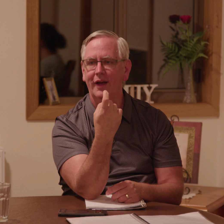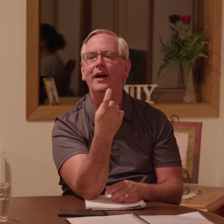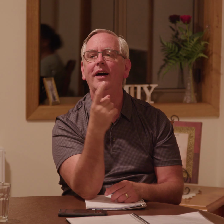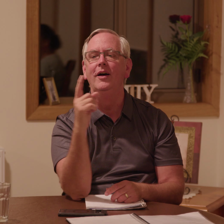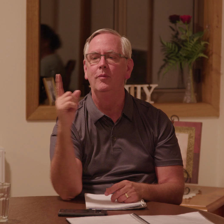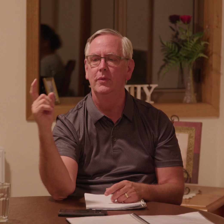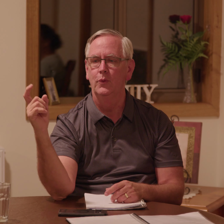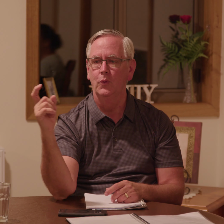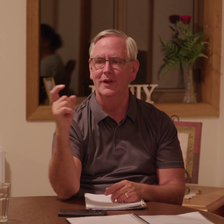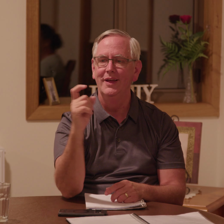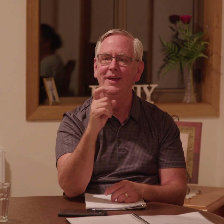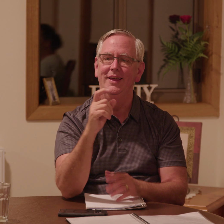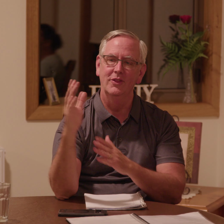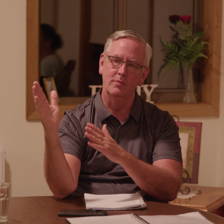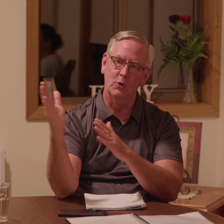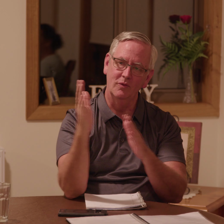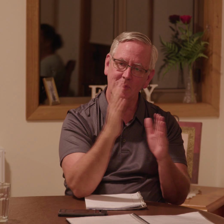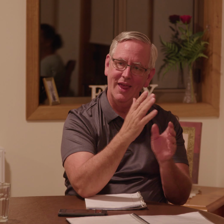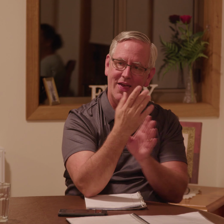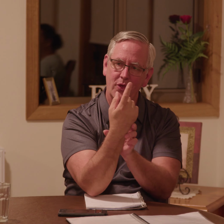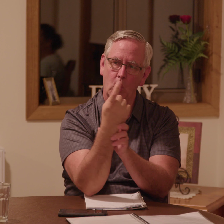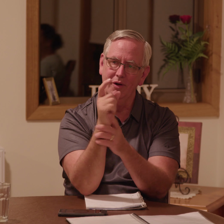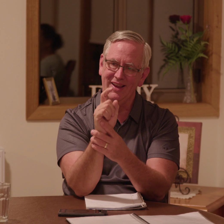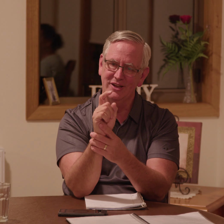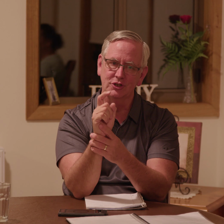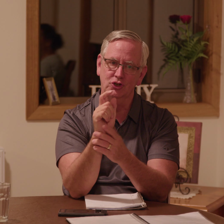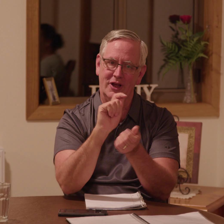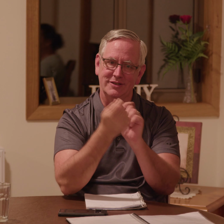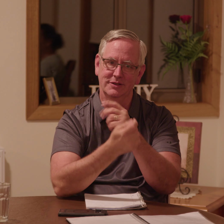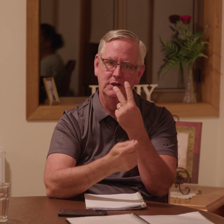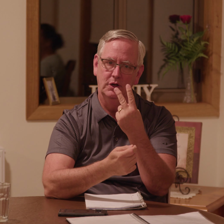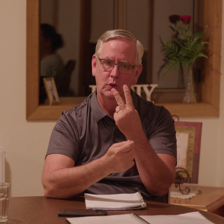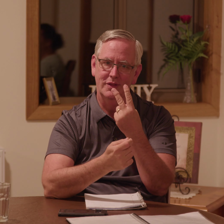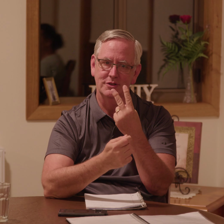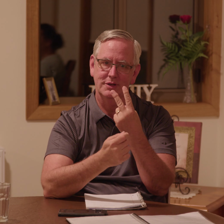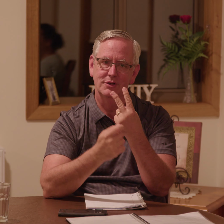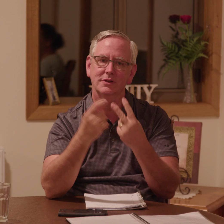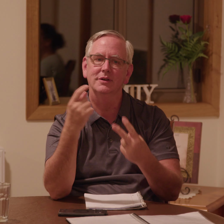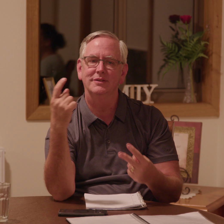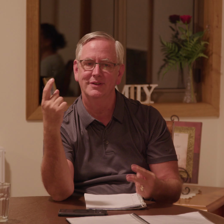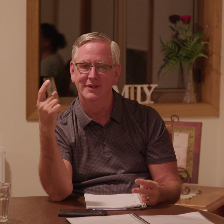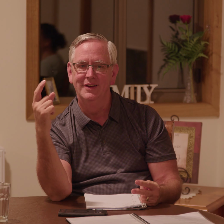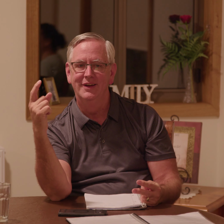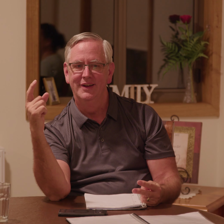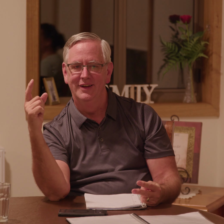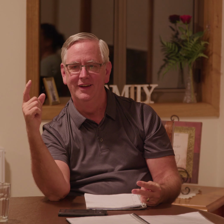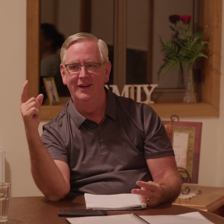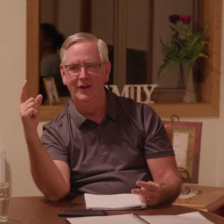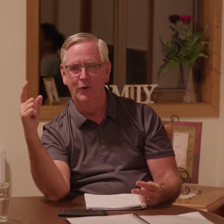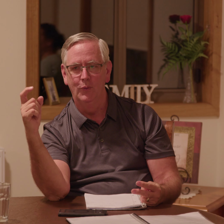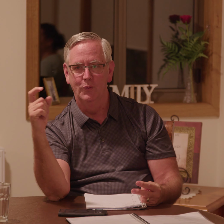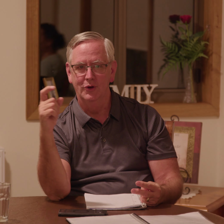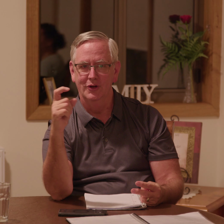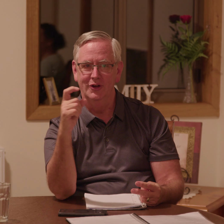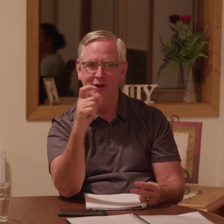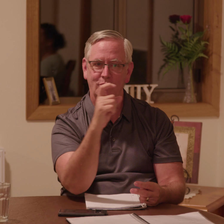One more. Worm. The movement and the palm orientation change, and those two